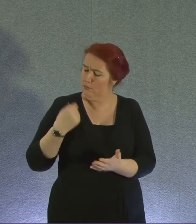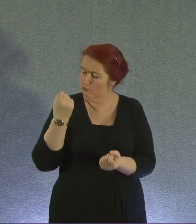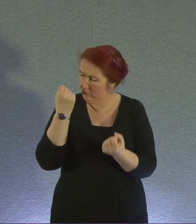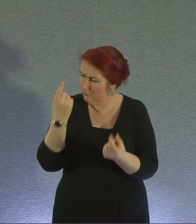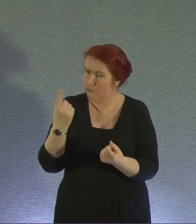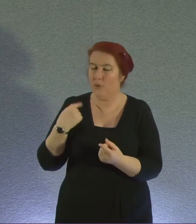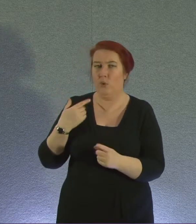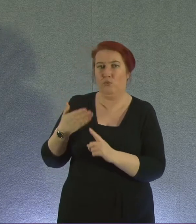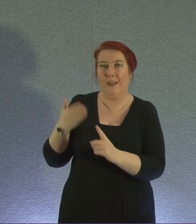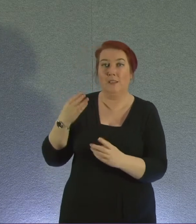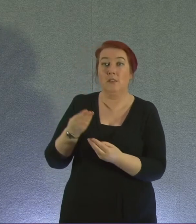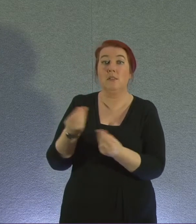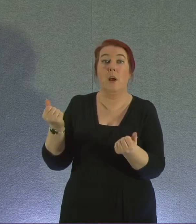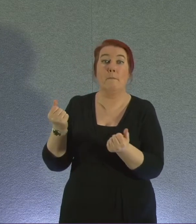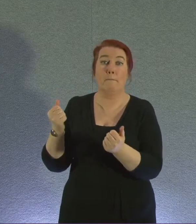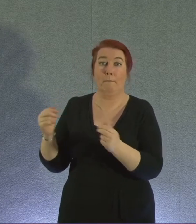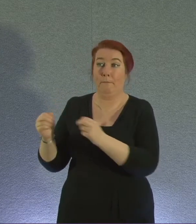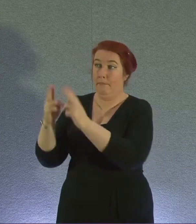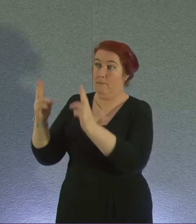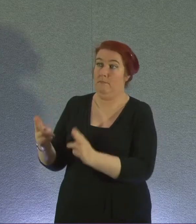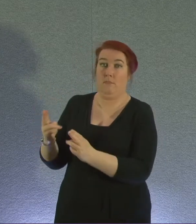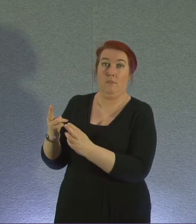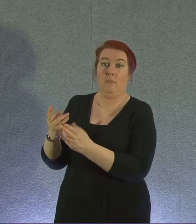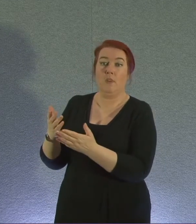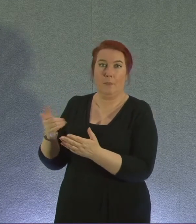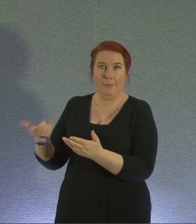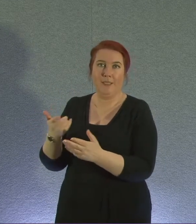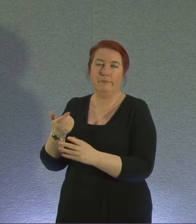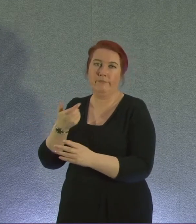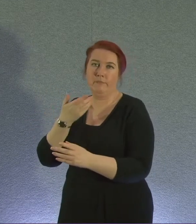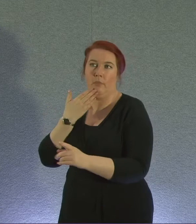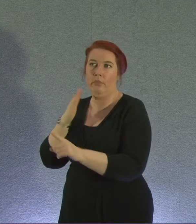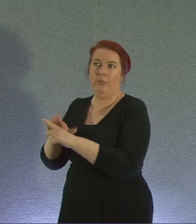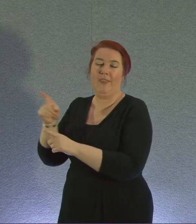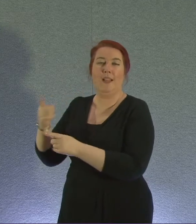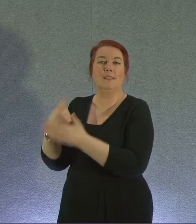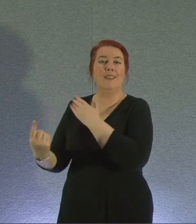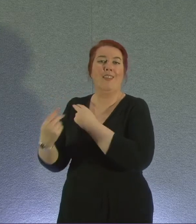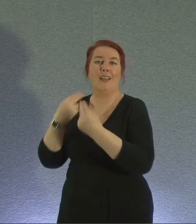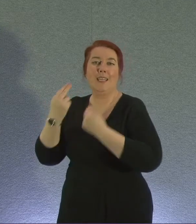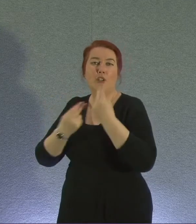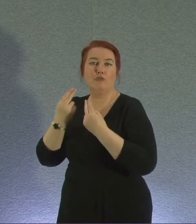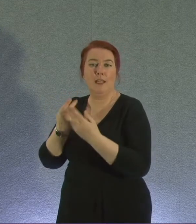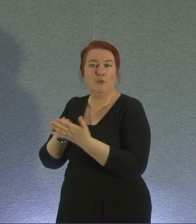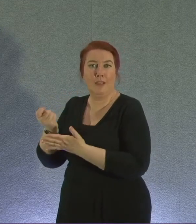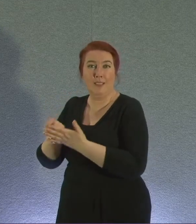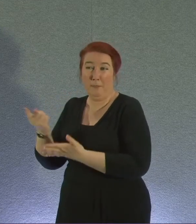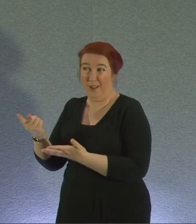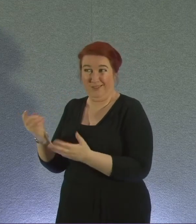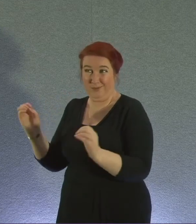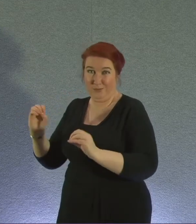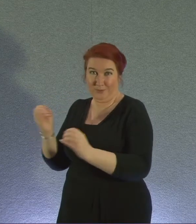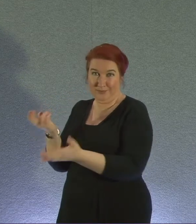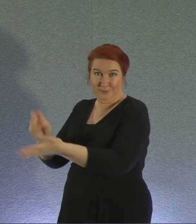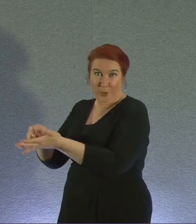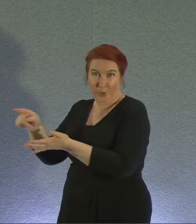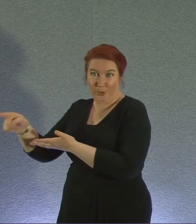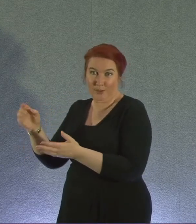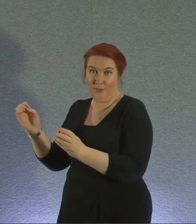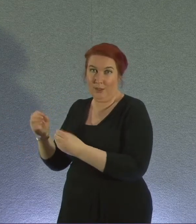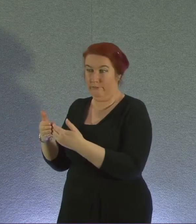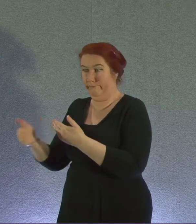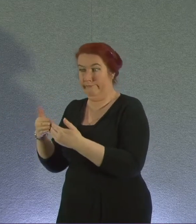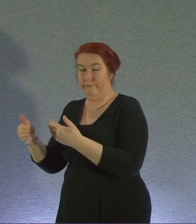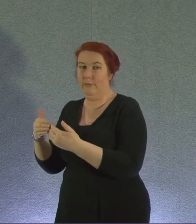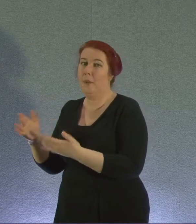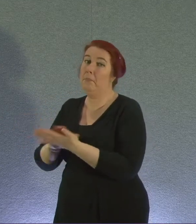there are properties currently which are designated for self-catering lets, which will not be taken up as self-catering lets at any point in the near future,